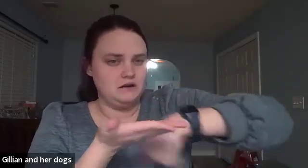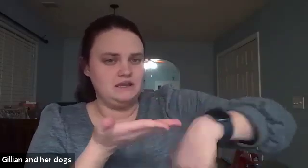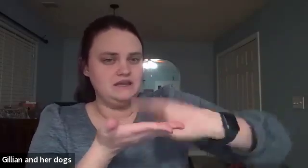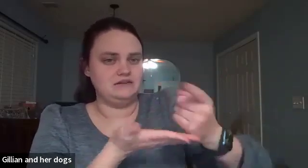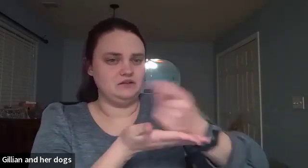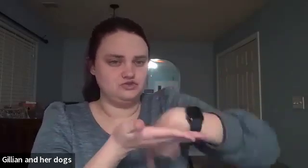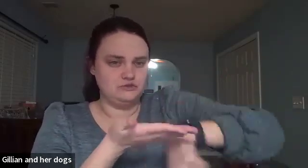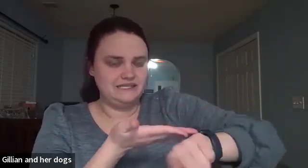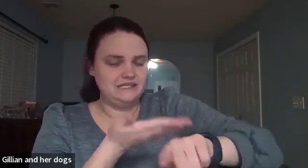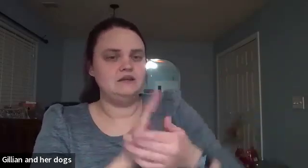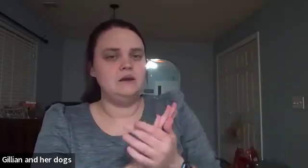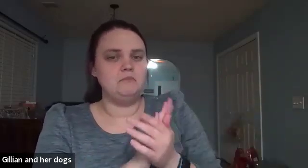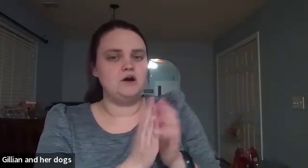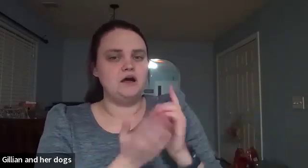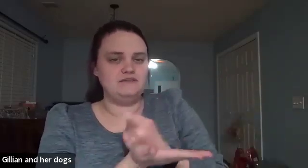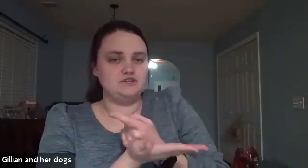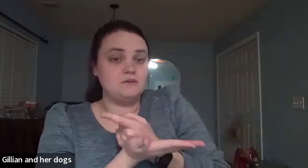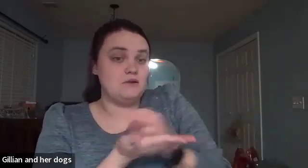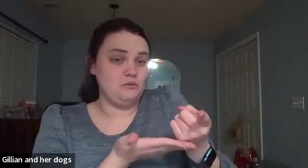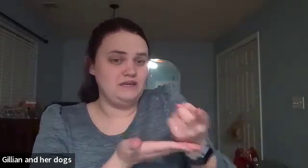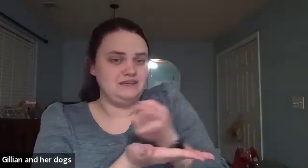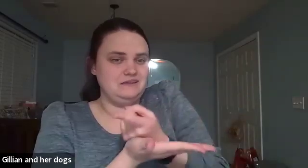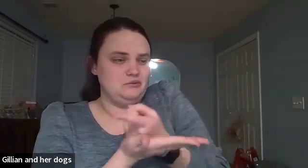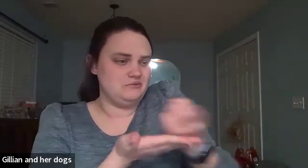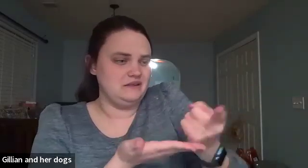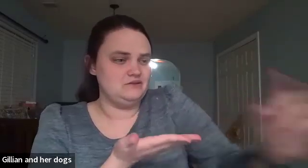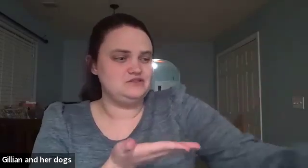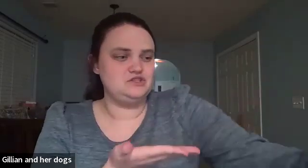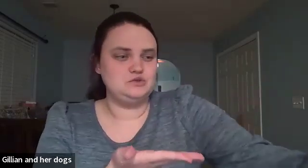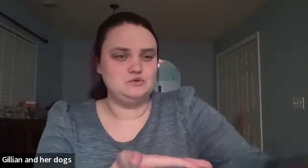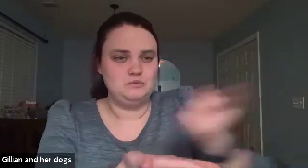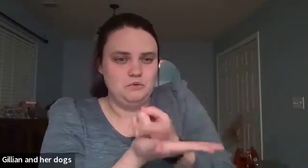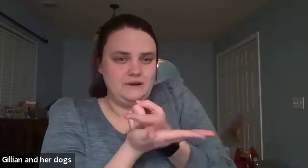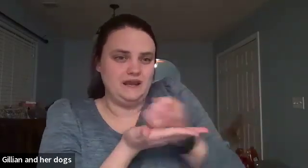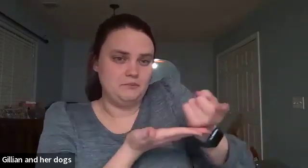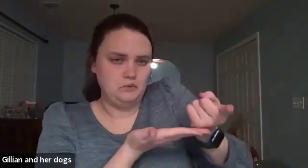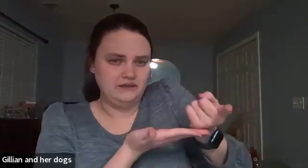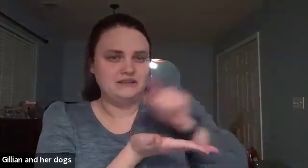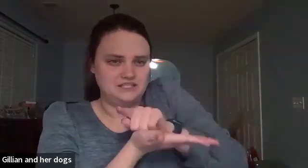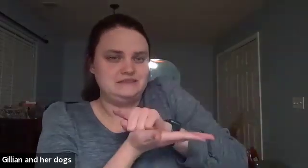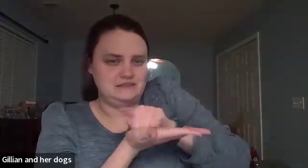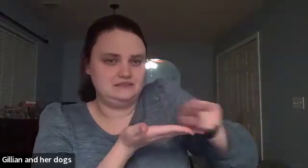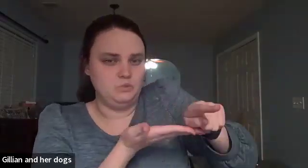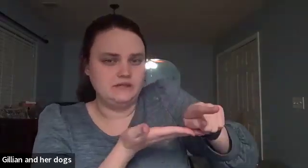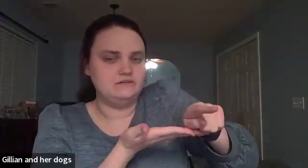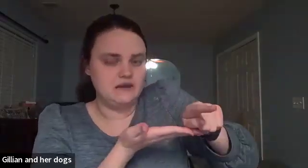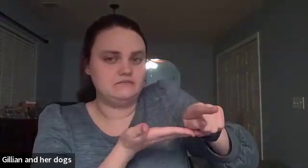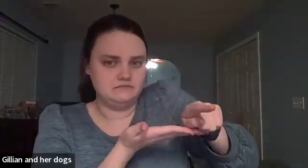where it can get a little tricky. But if you're talking about the week, you don't really do pointing up week. It's week down.